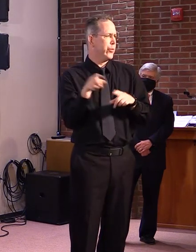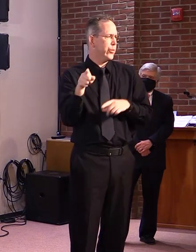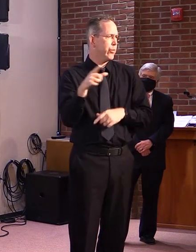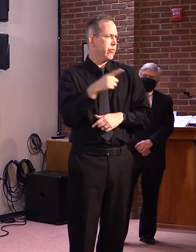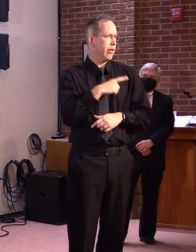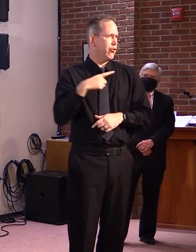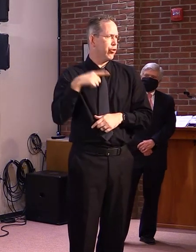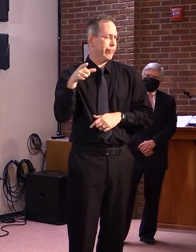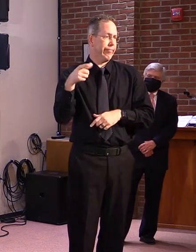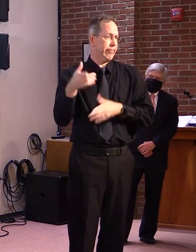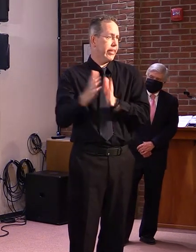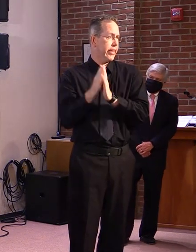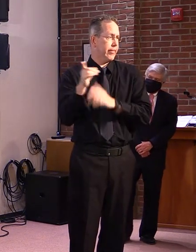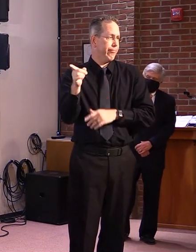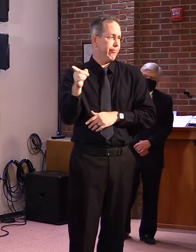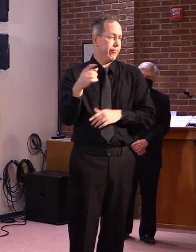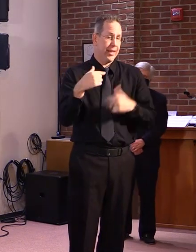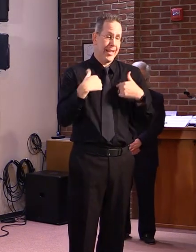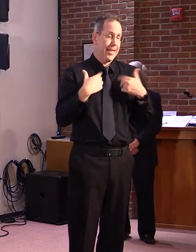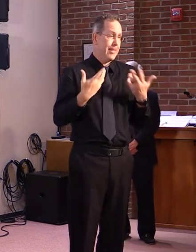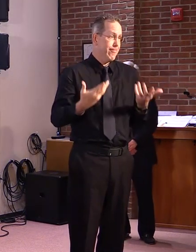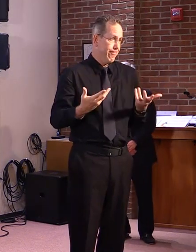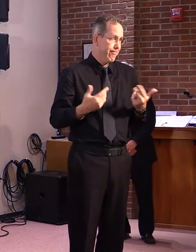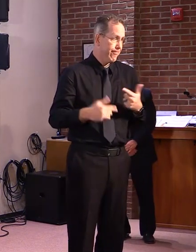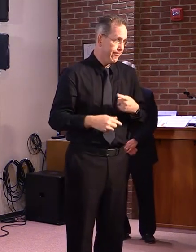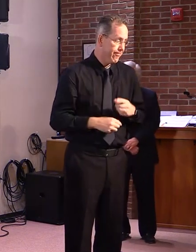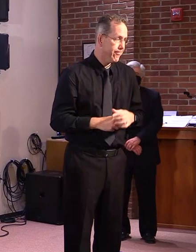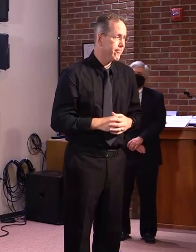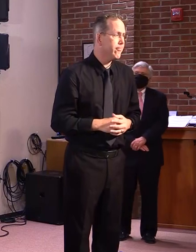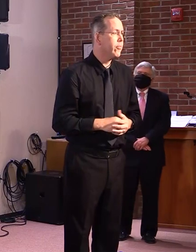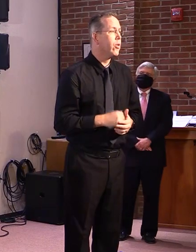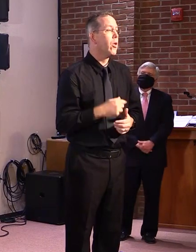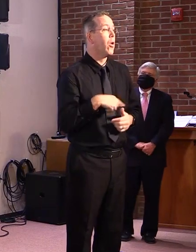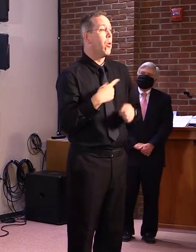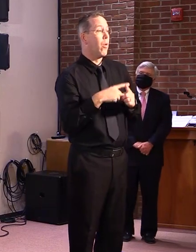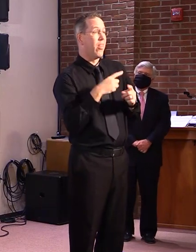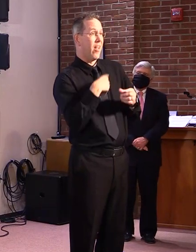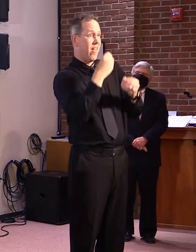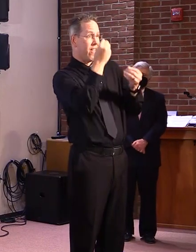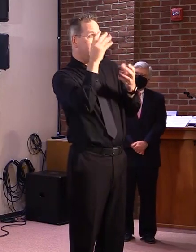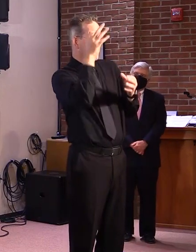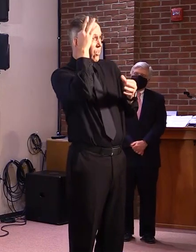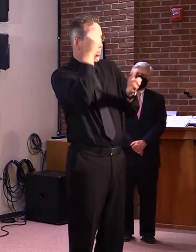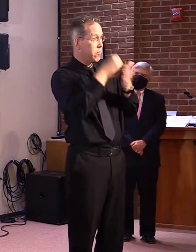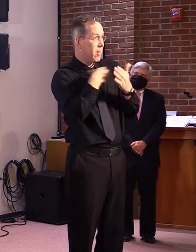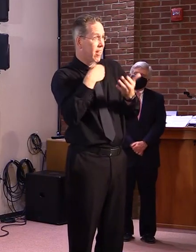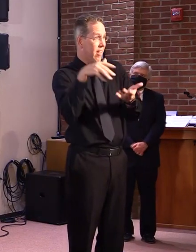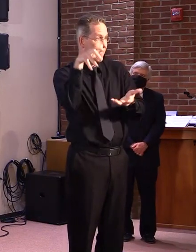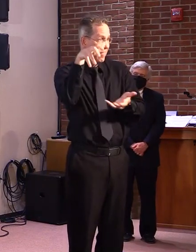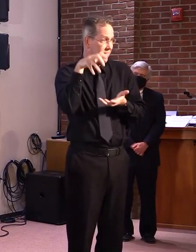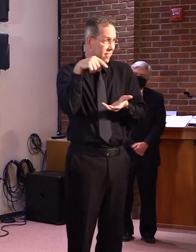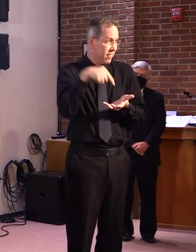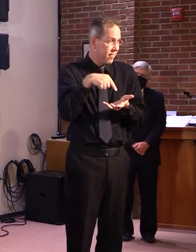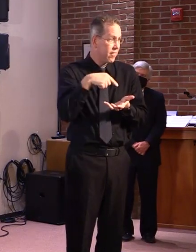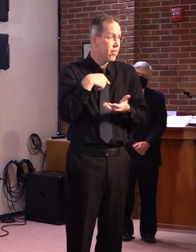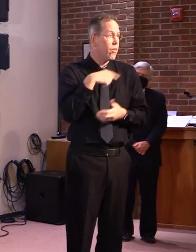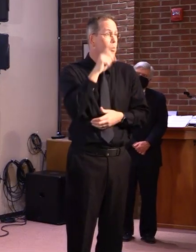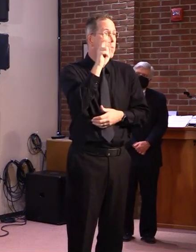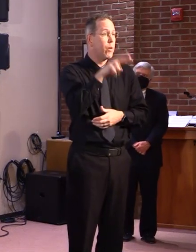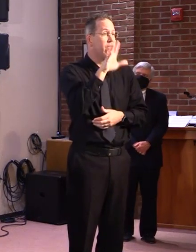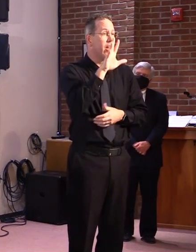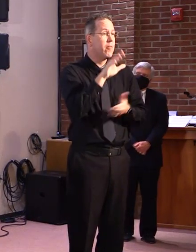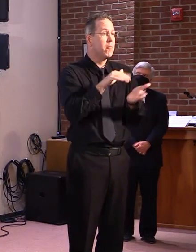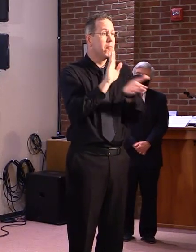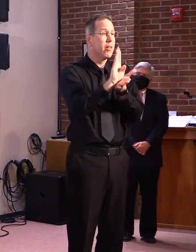is, when we received the $1.25 billion, I had a choice to make. Other states had